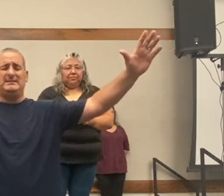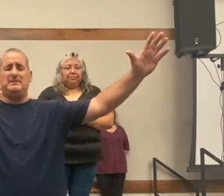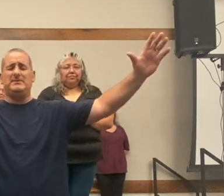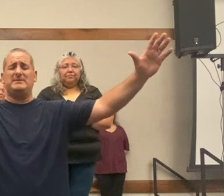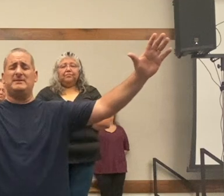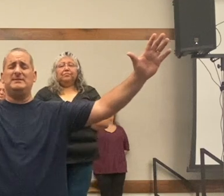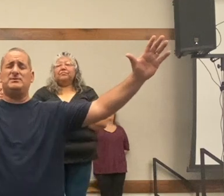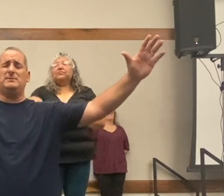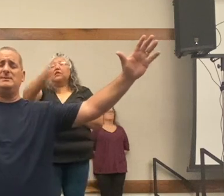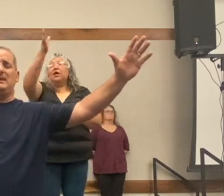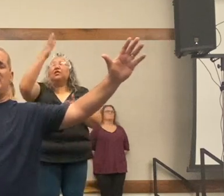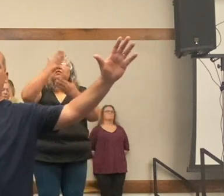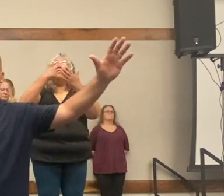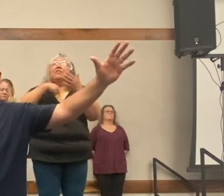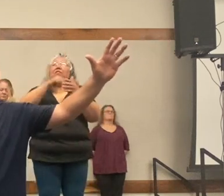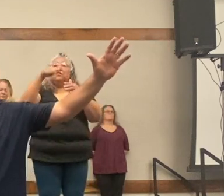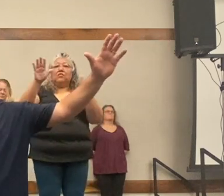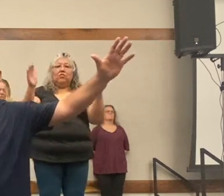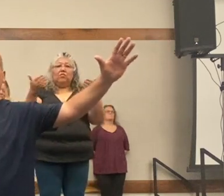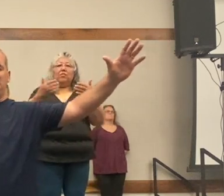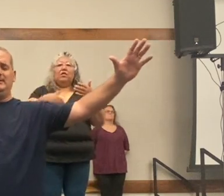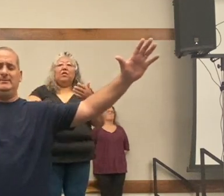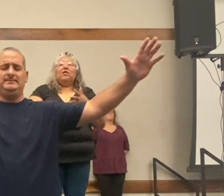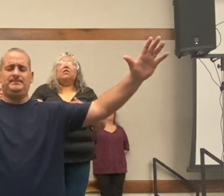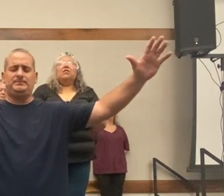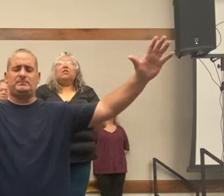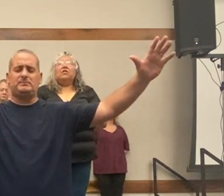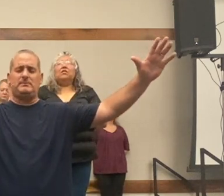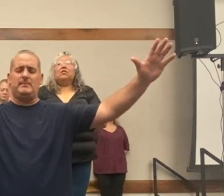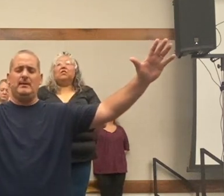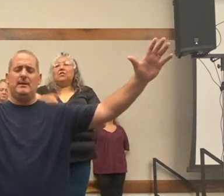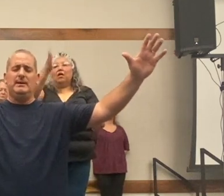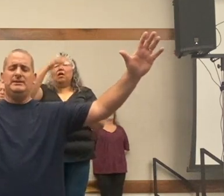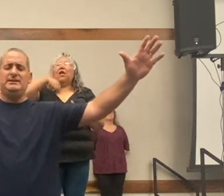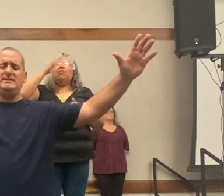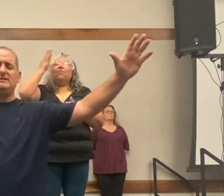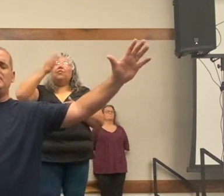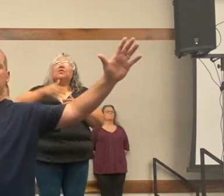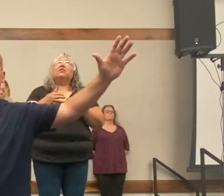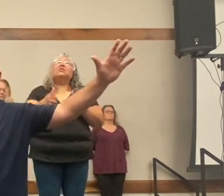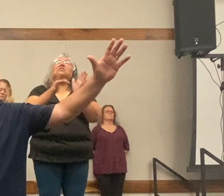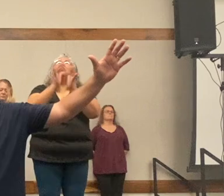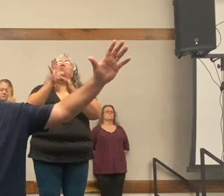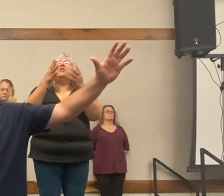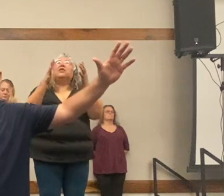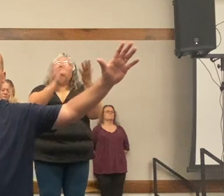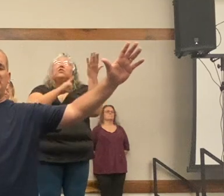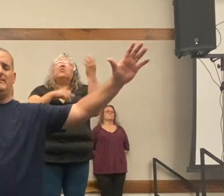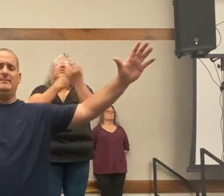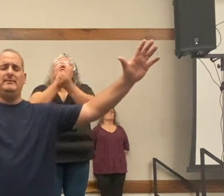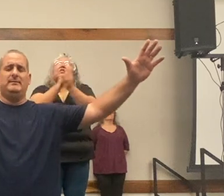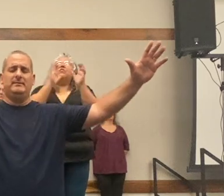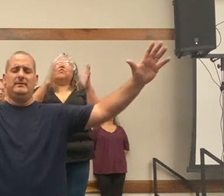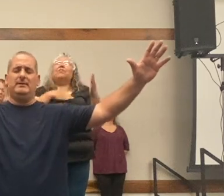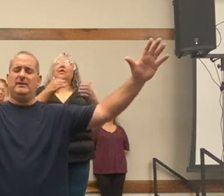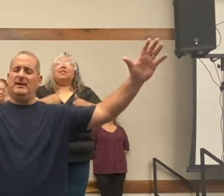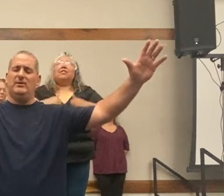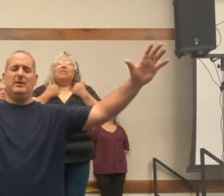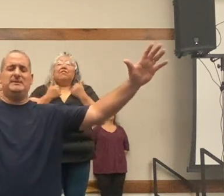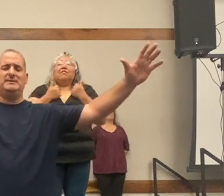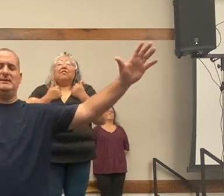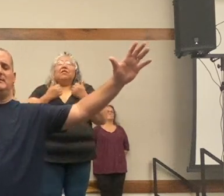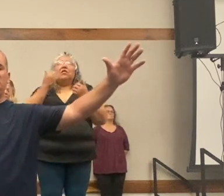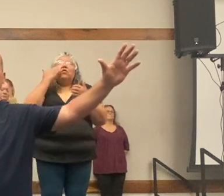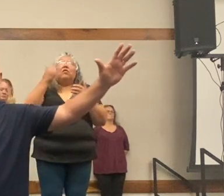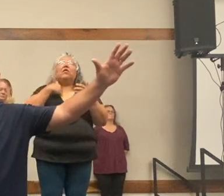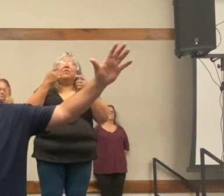Father, that some of us are in this room are saying, Father, I believe. Jesus, be the Lord and Savior of my life. I know